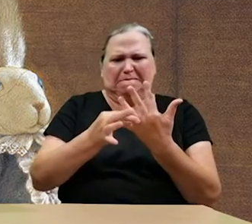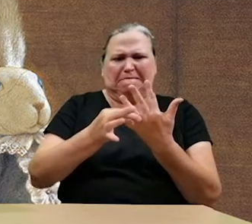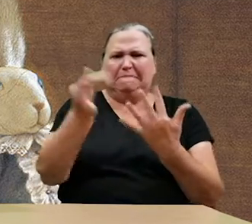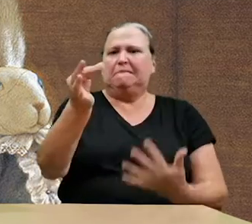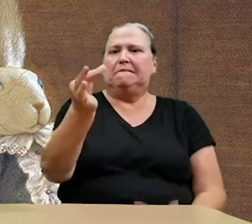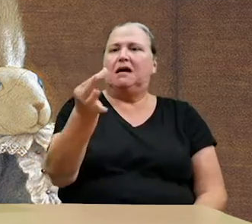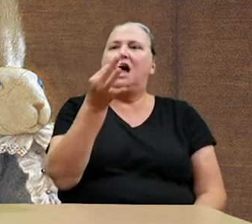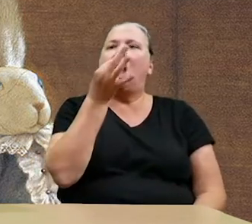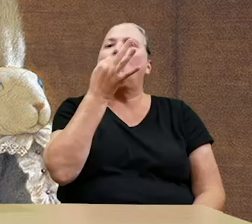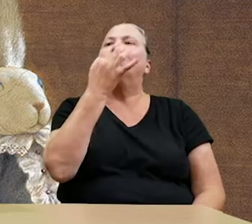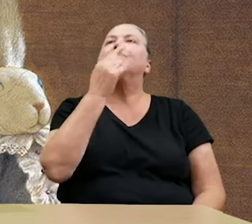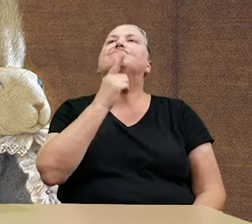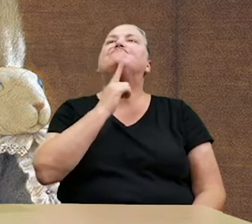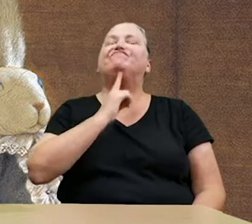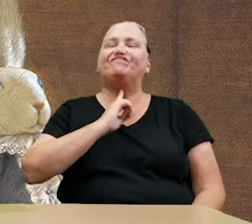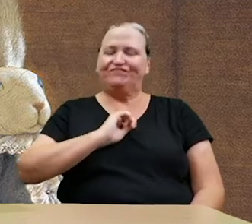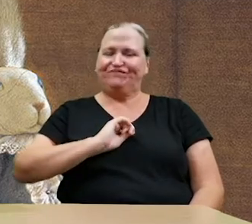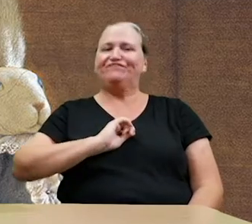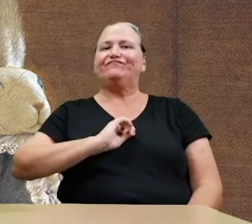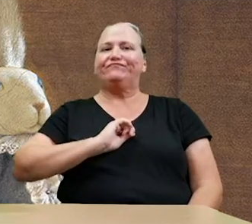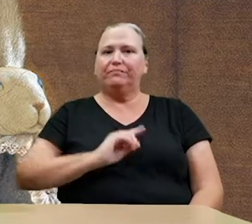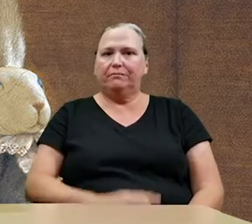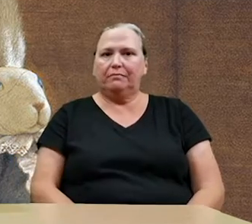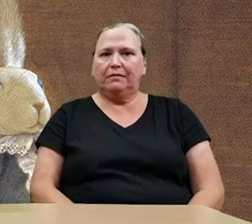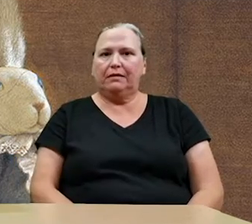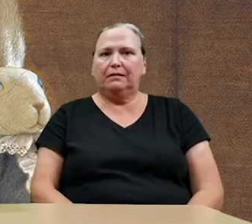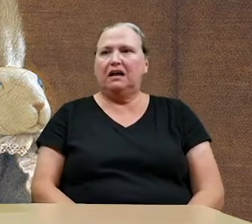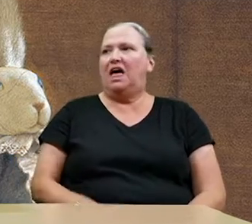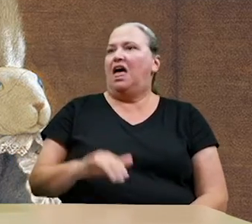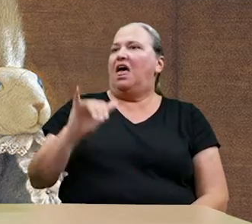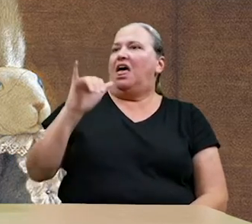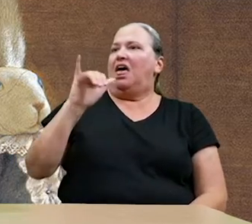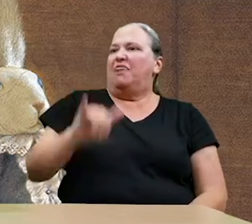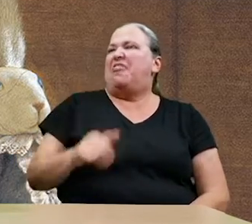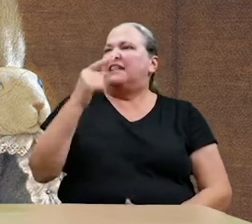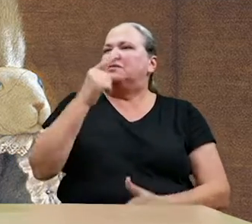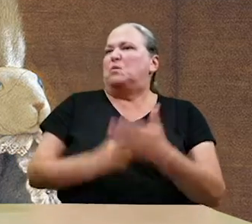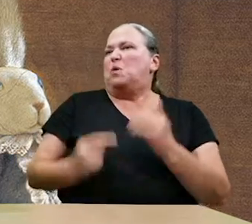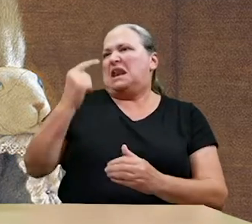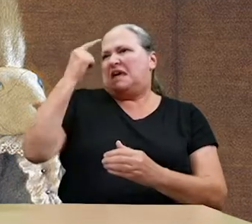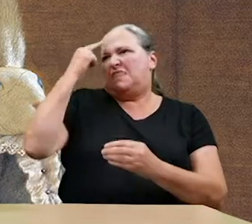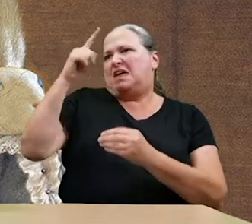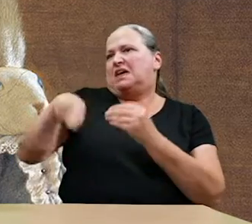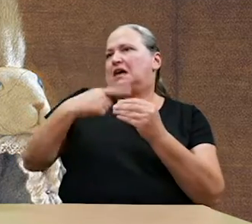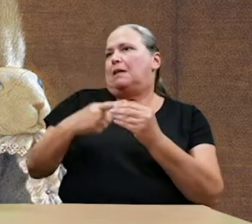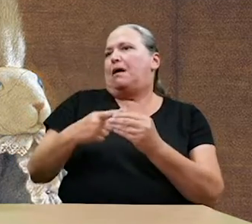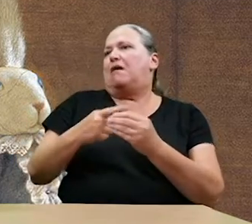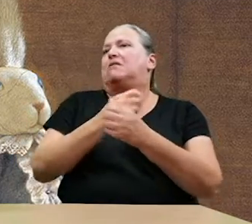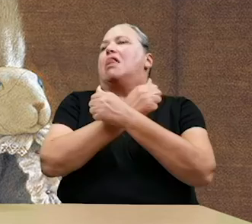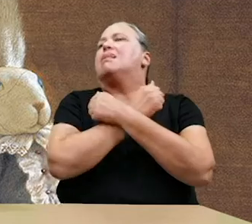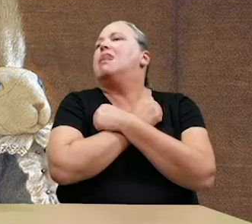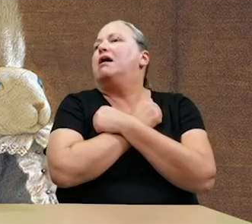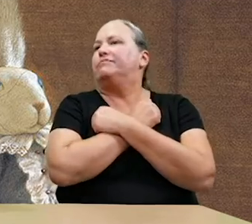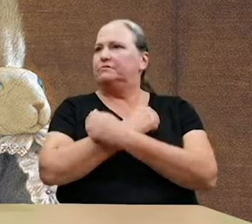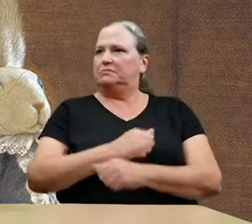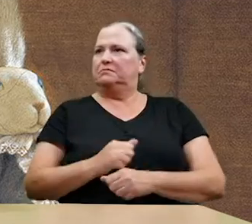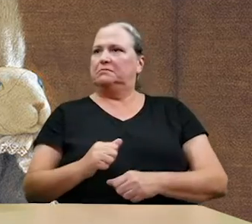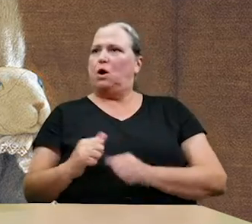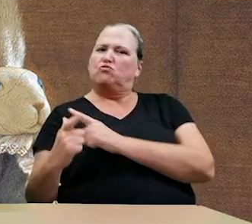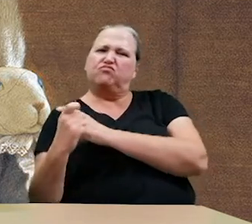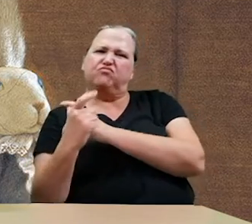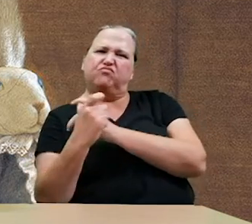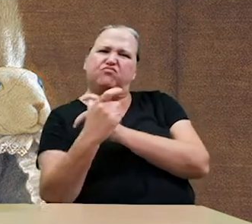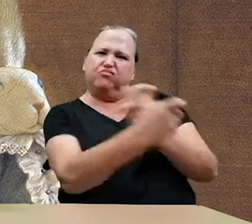and swallowed it. She said, that is what I think of love. And she ran from the